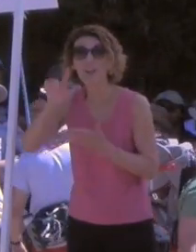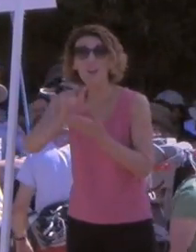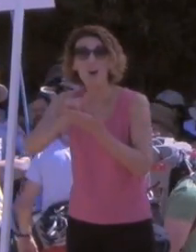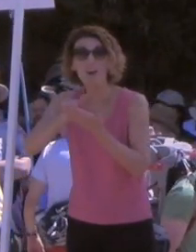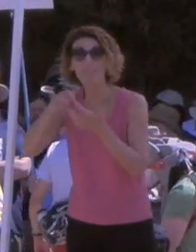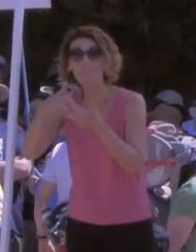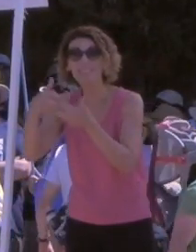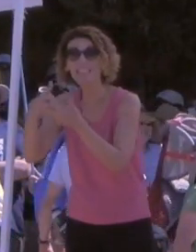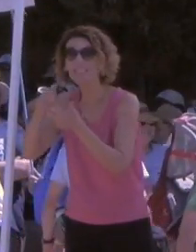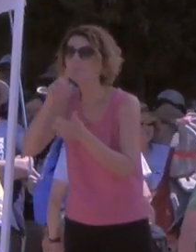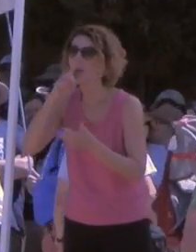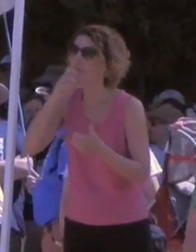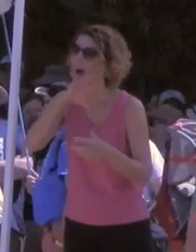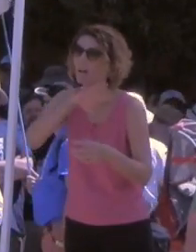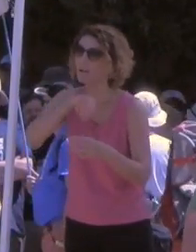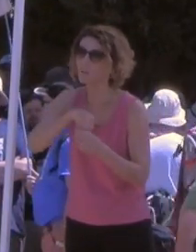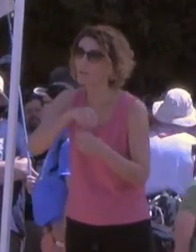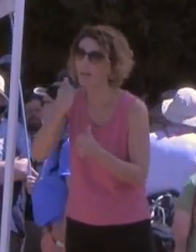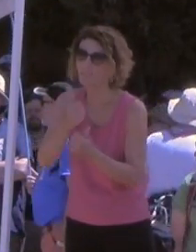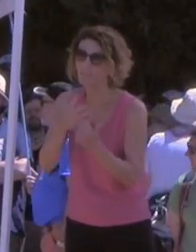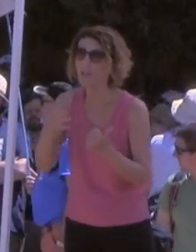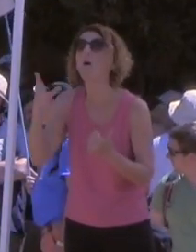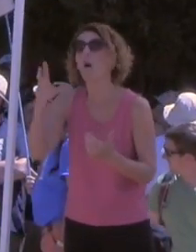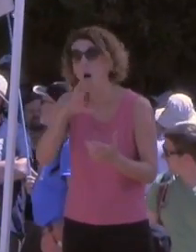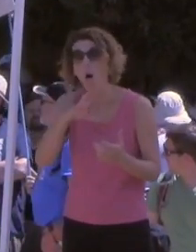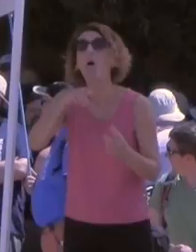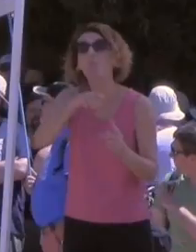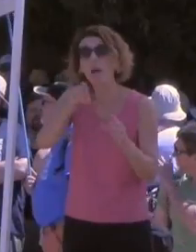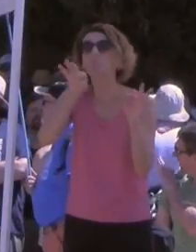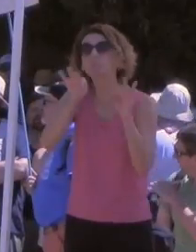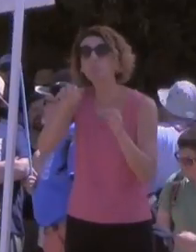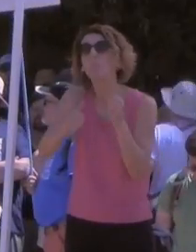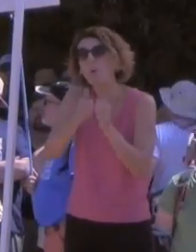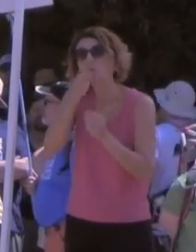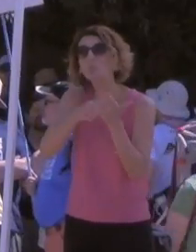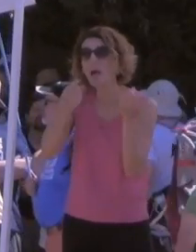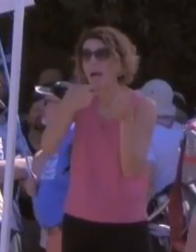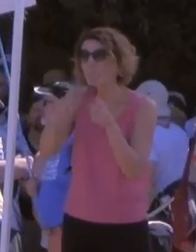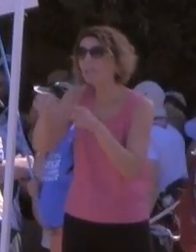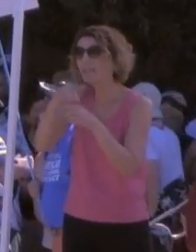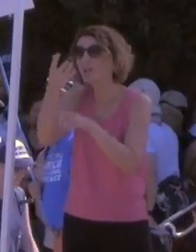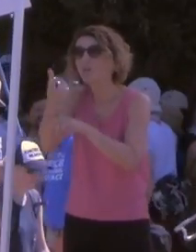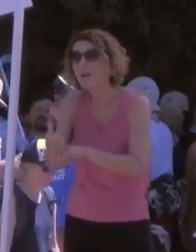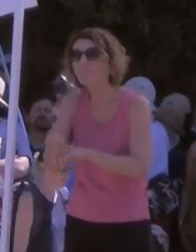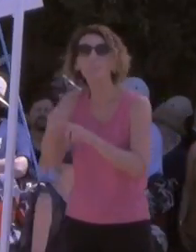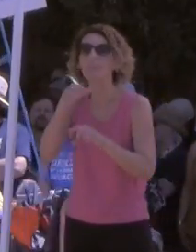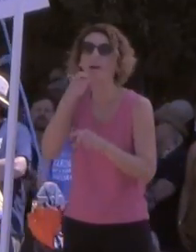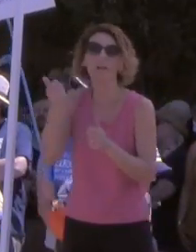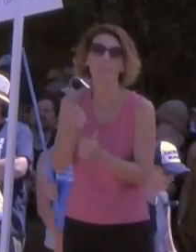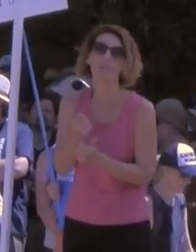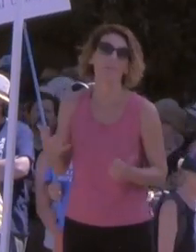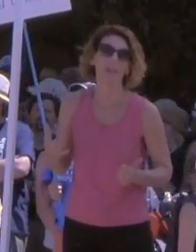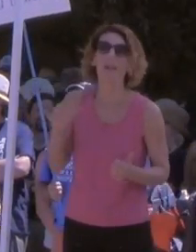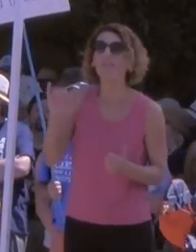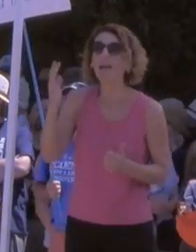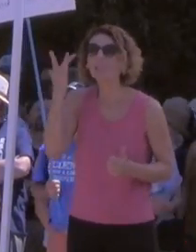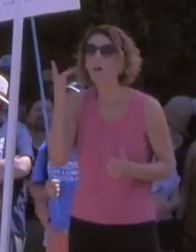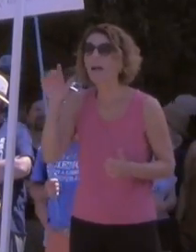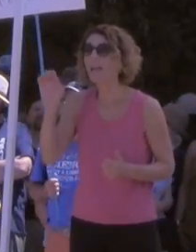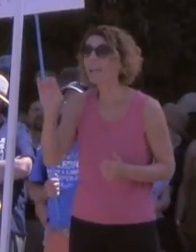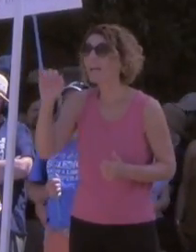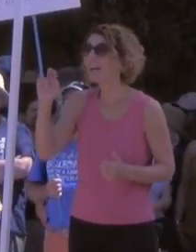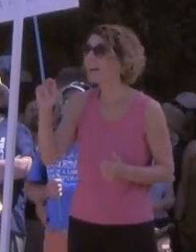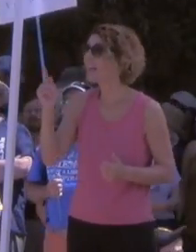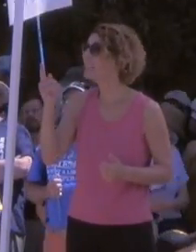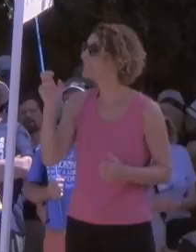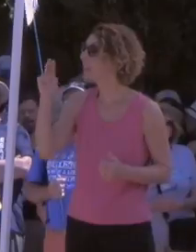everything. It accounted for most of what he saw in gravity, but not everything. And that's when Albert Einstein, came